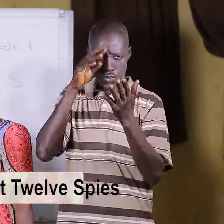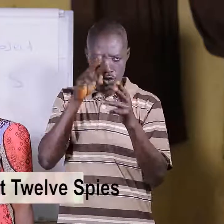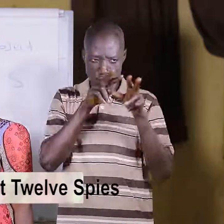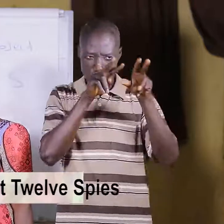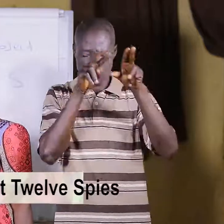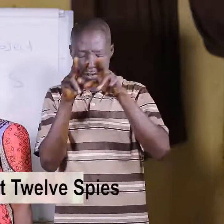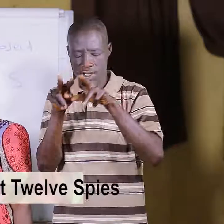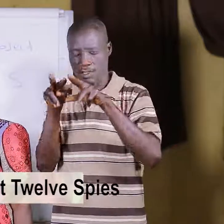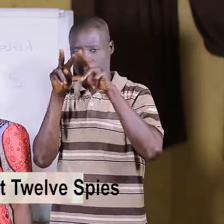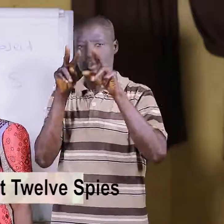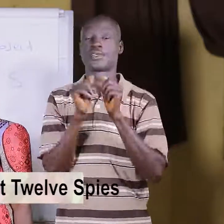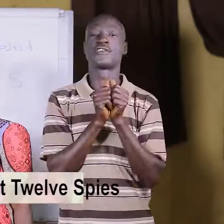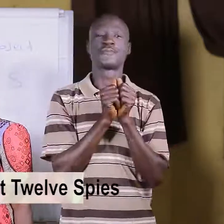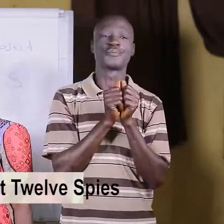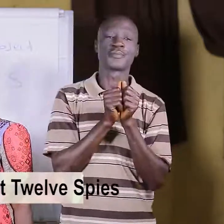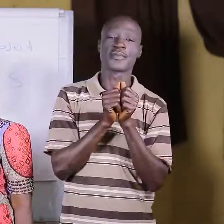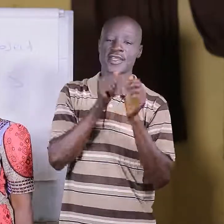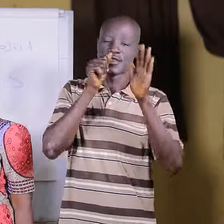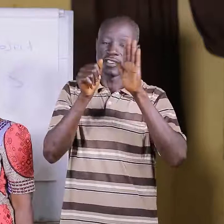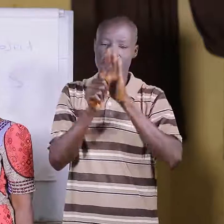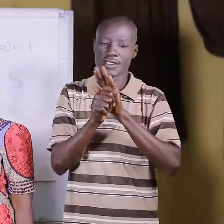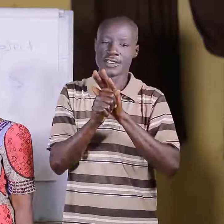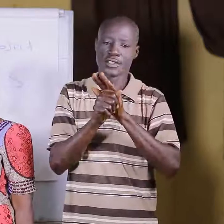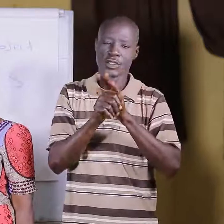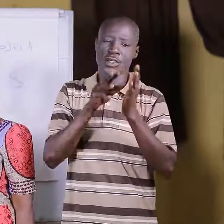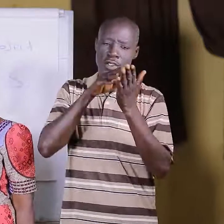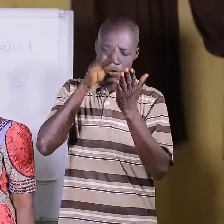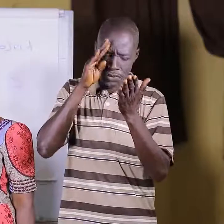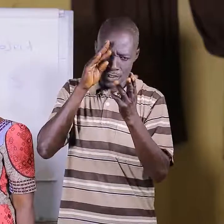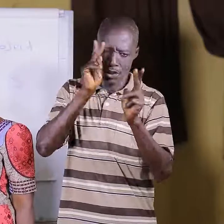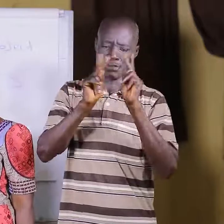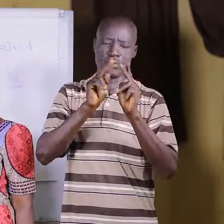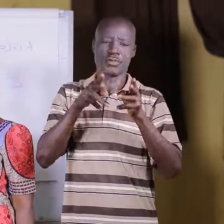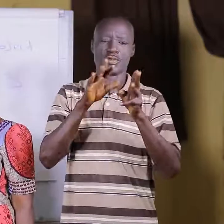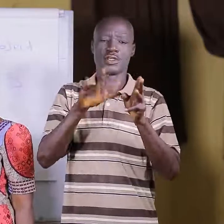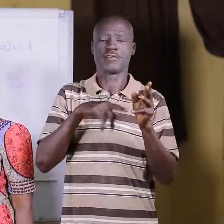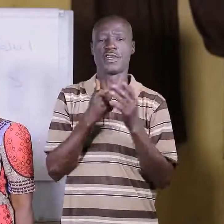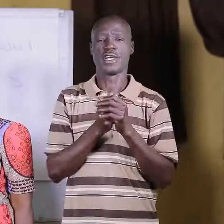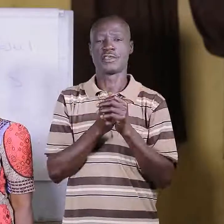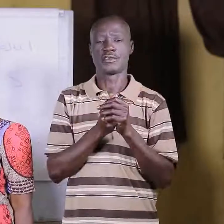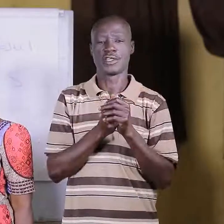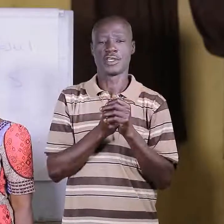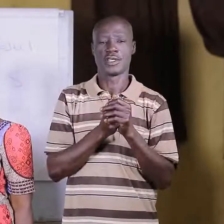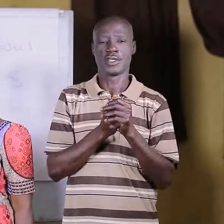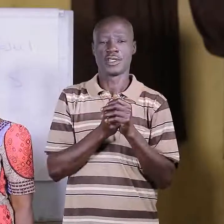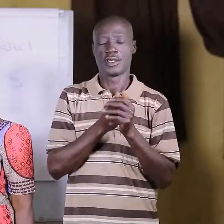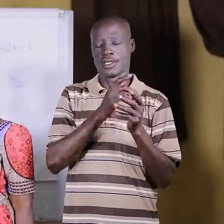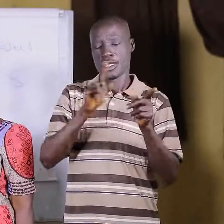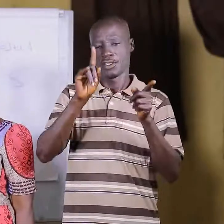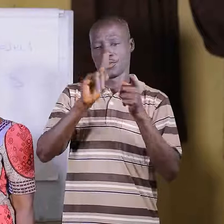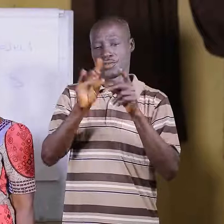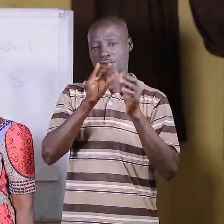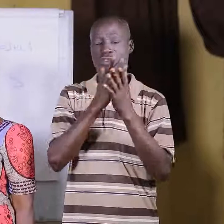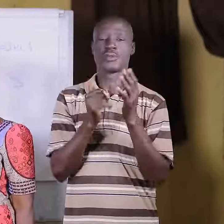careful. He has to secretly undertake that assignment so that he is not caught, because once he is